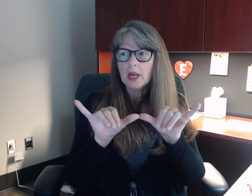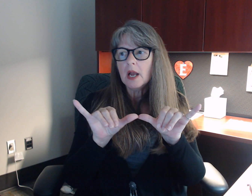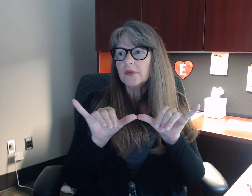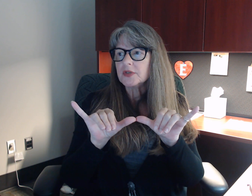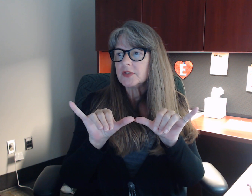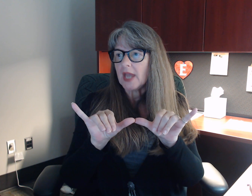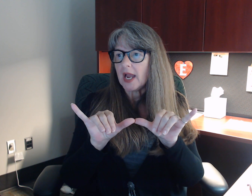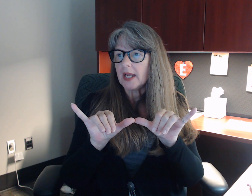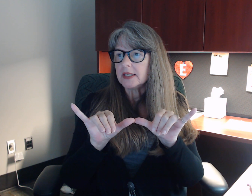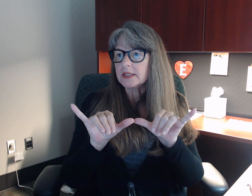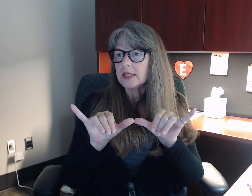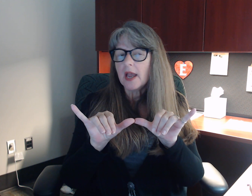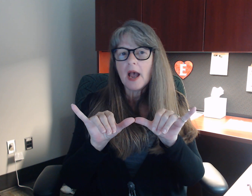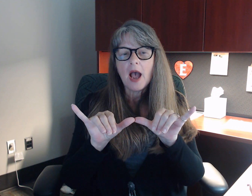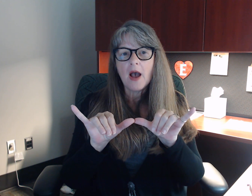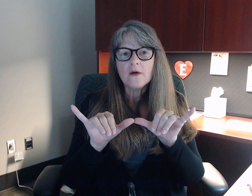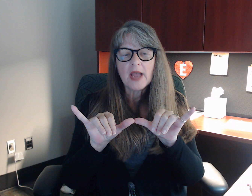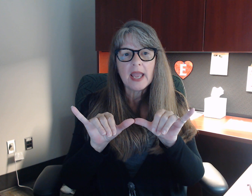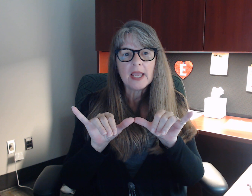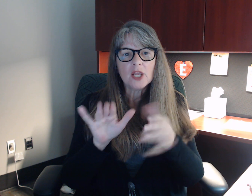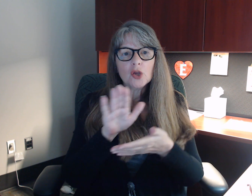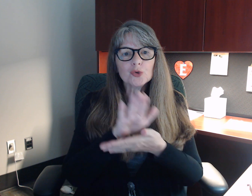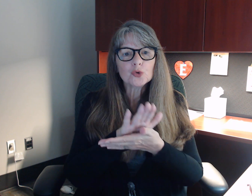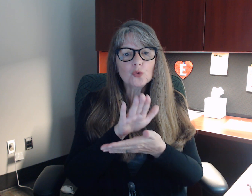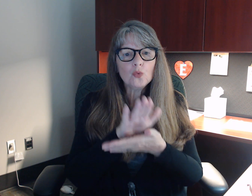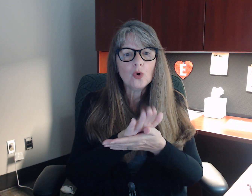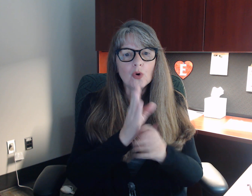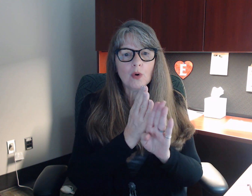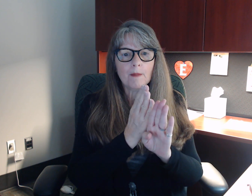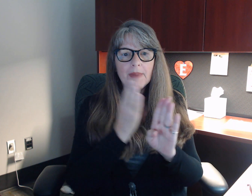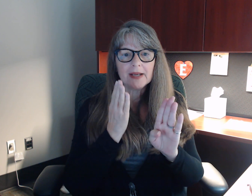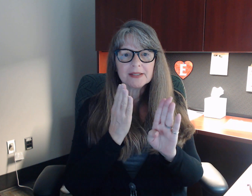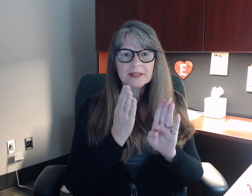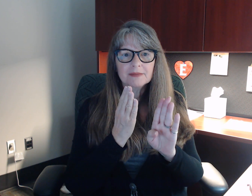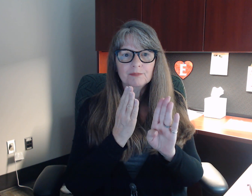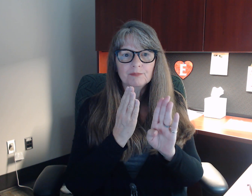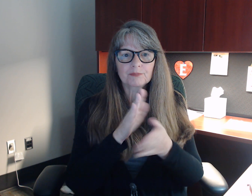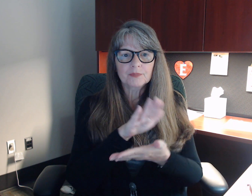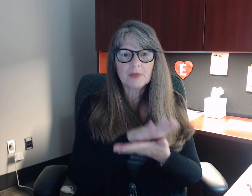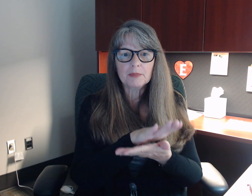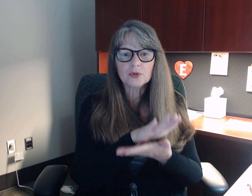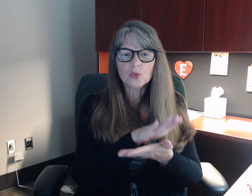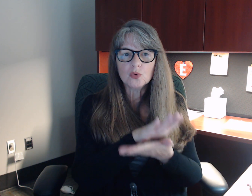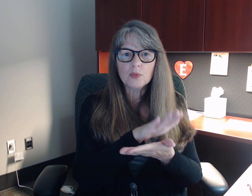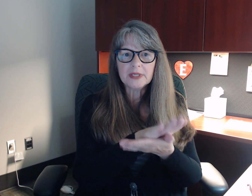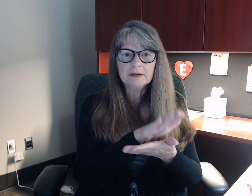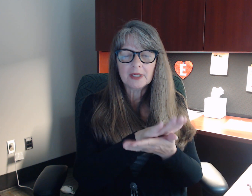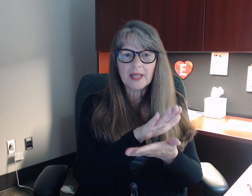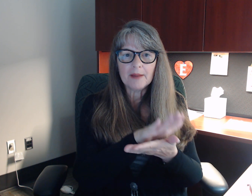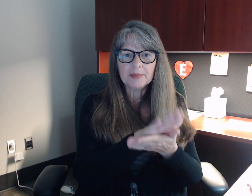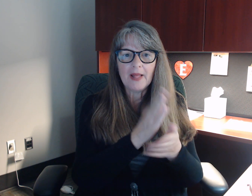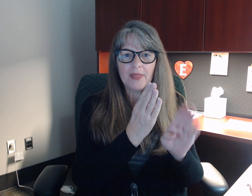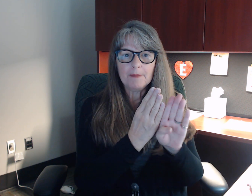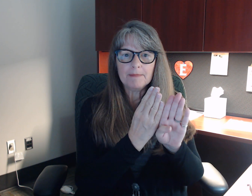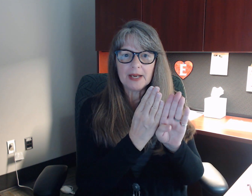the size of a school bus. Remember school, we clap, and then bus,